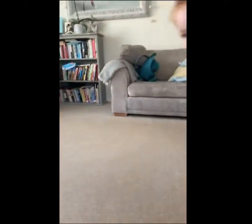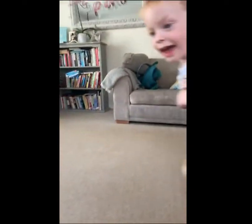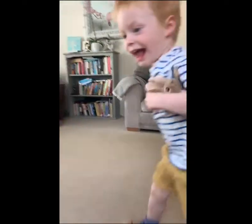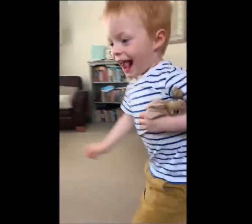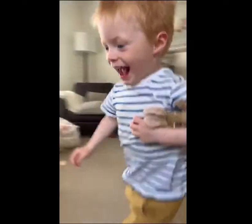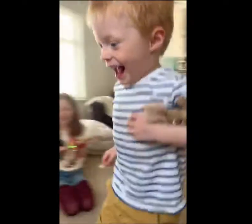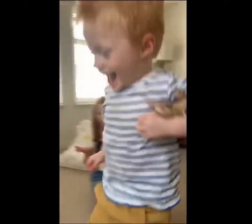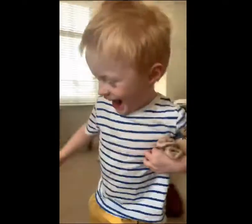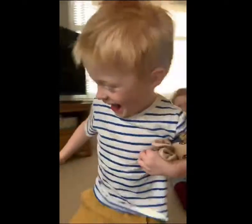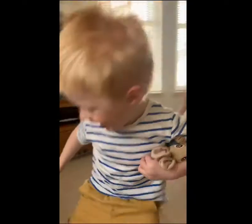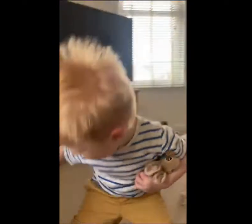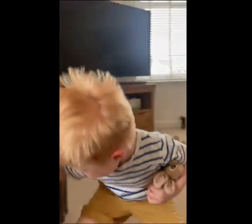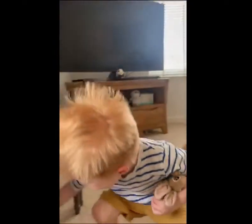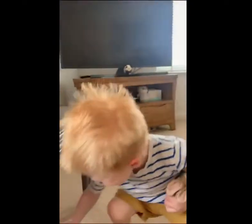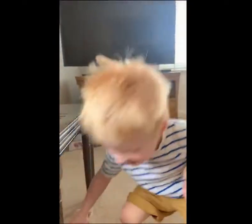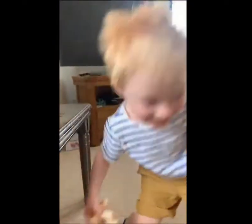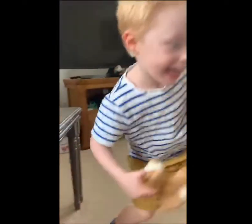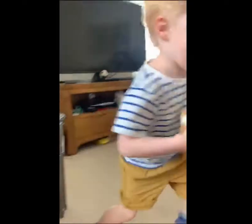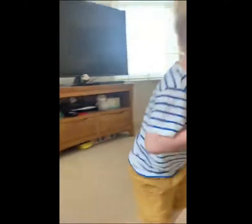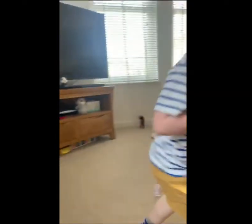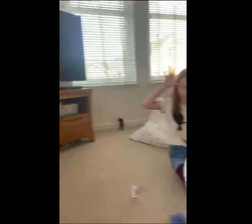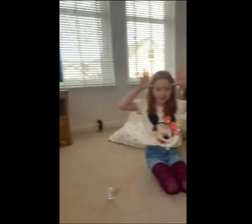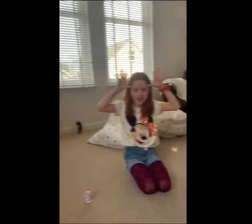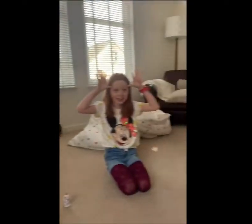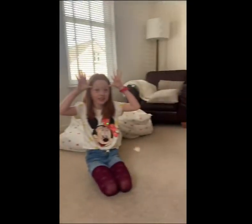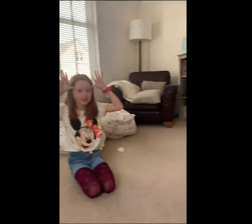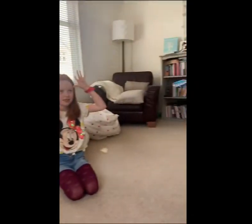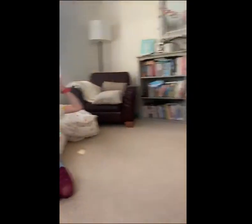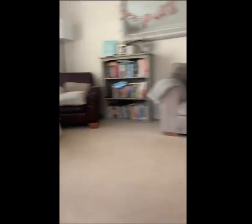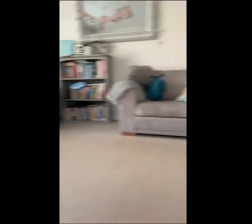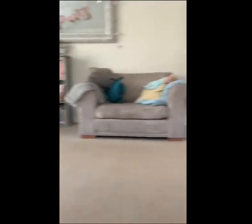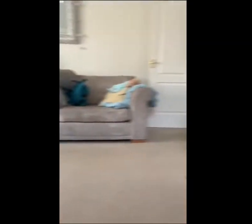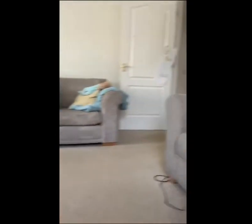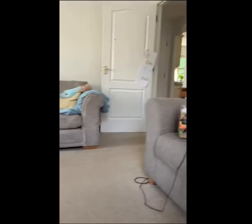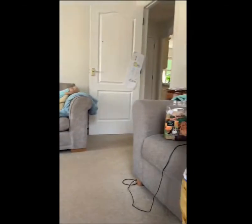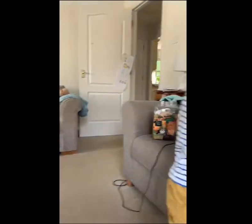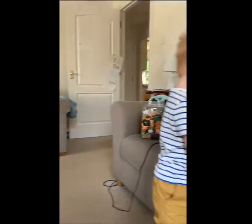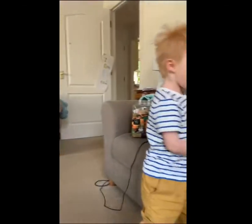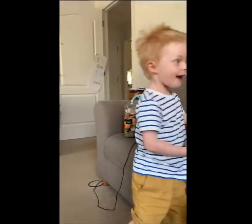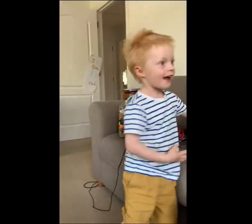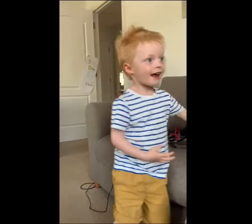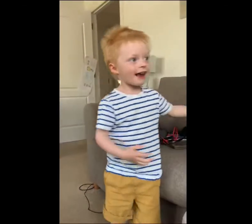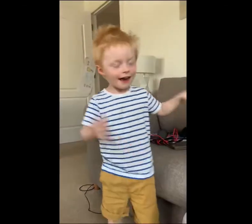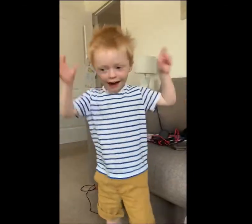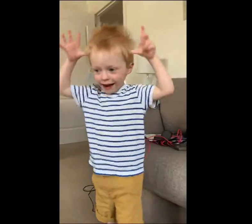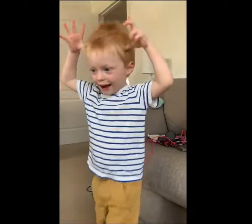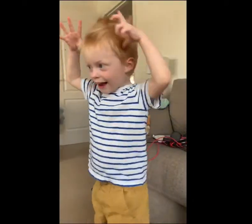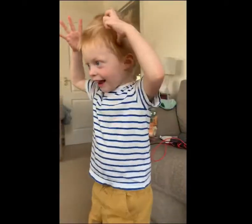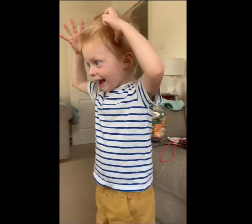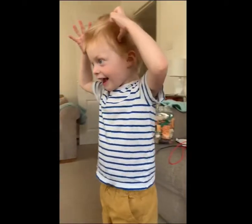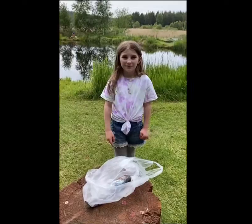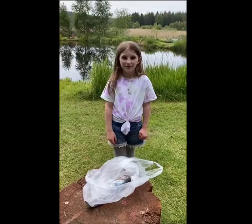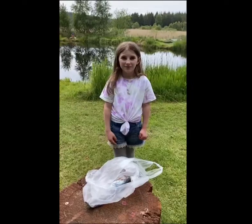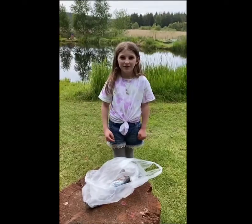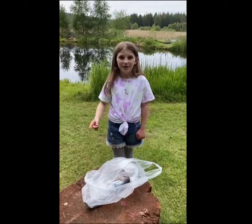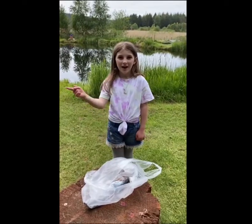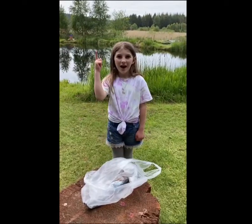Where is the deer? Can you show us the sign? Can you show us the sign for deer? For deer.